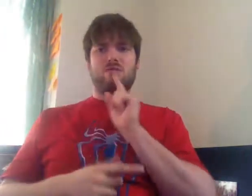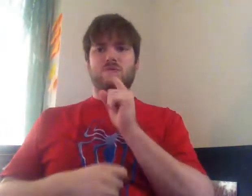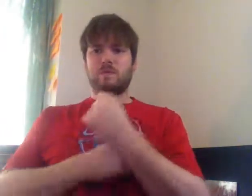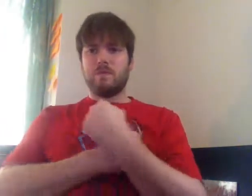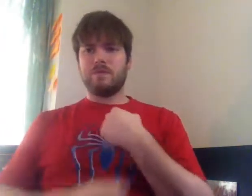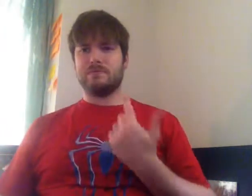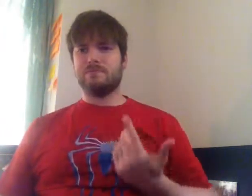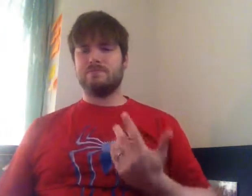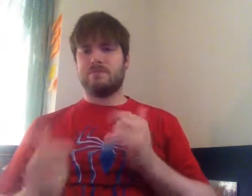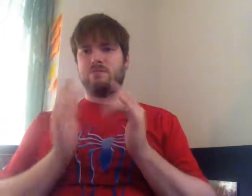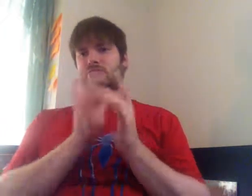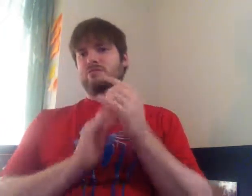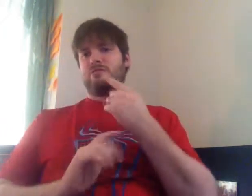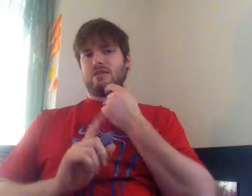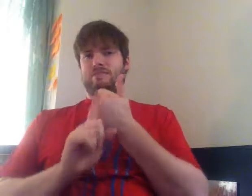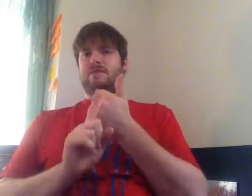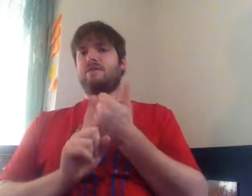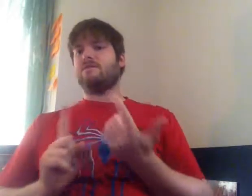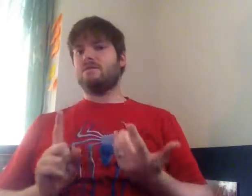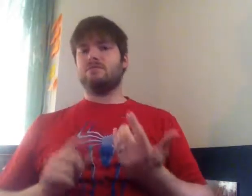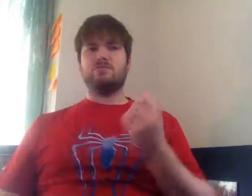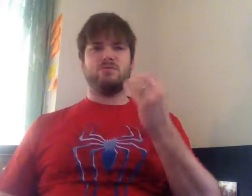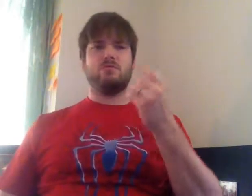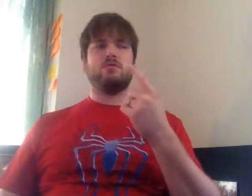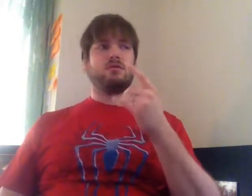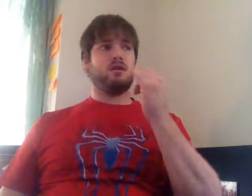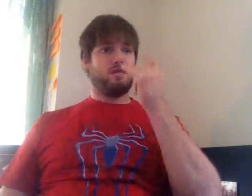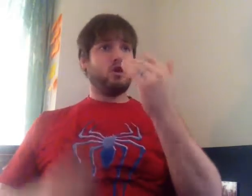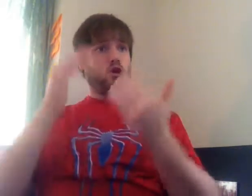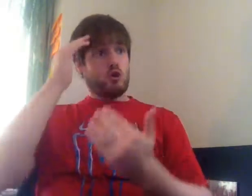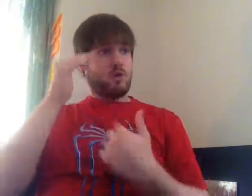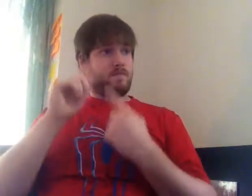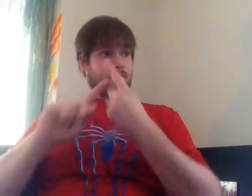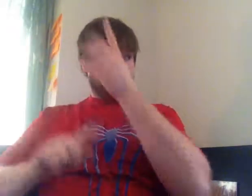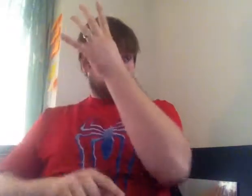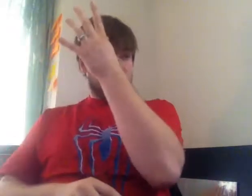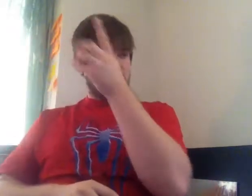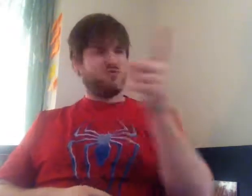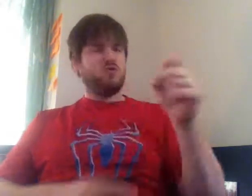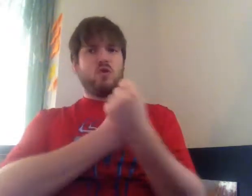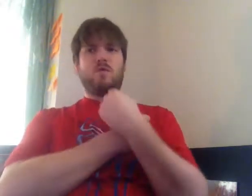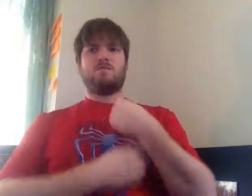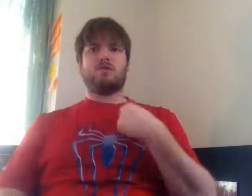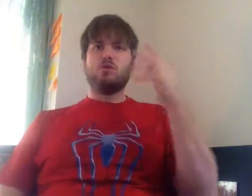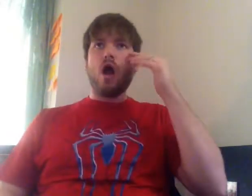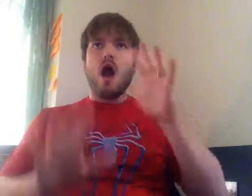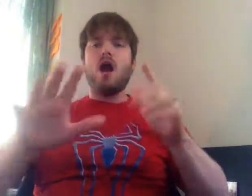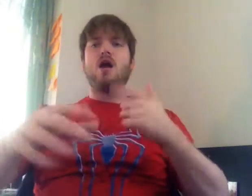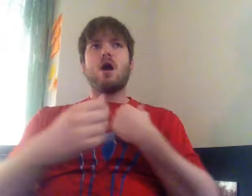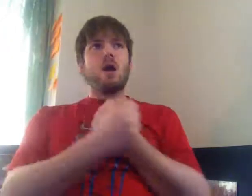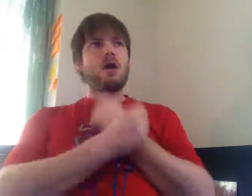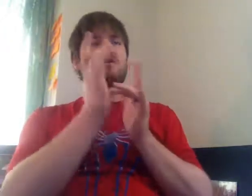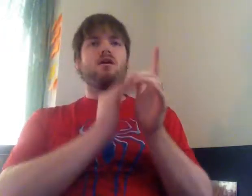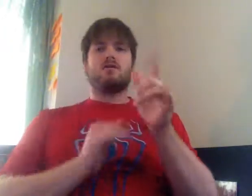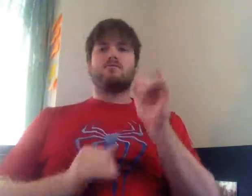that's when this tropical storm, Colin, made landfall. Take a look at here. This was the analysis by the National Hurricane Center. There you see Colin moving toward